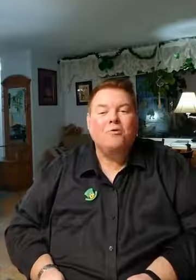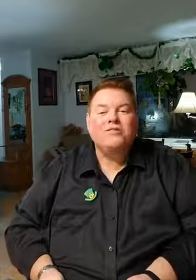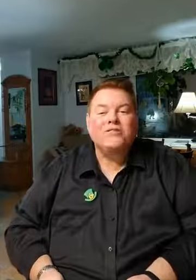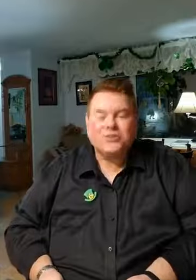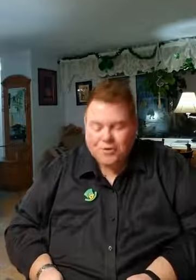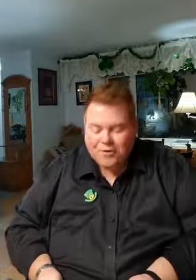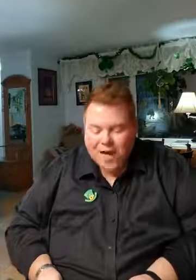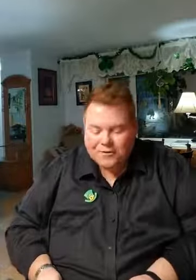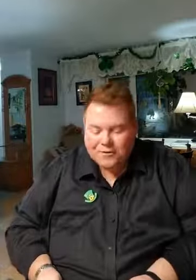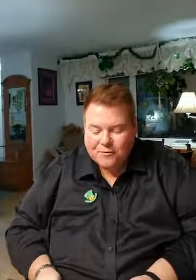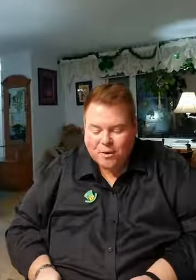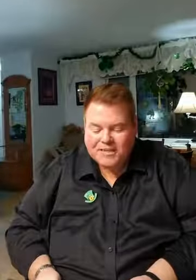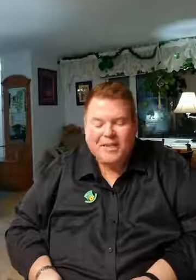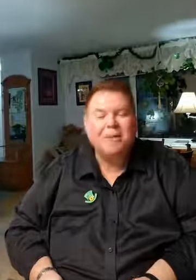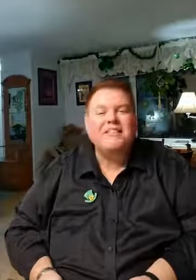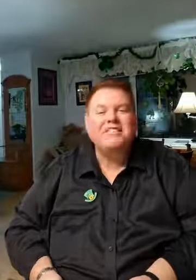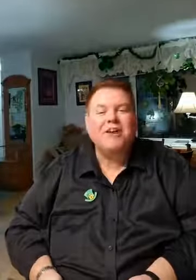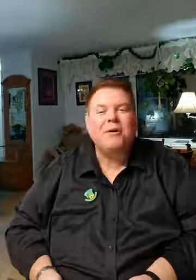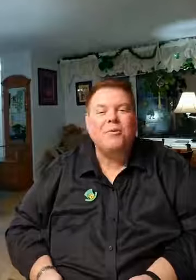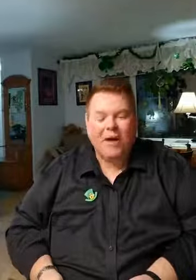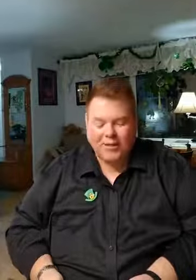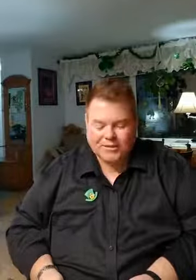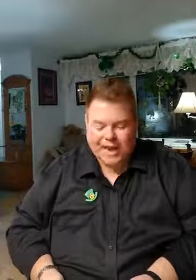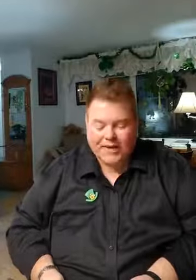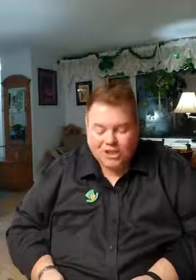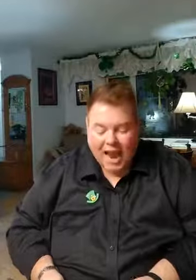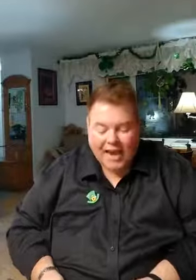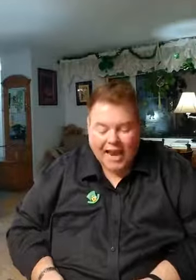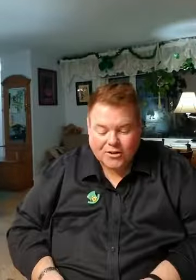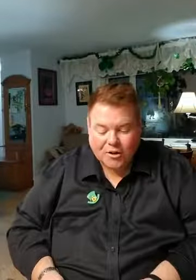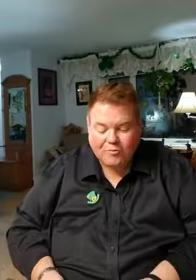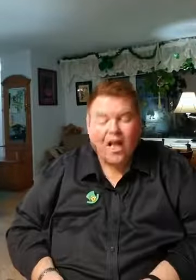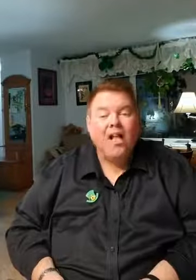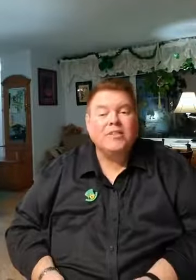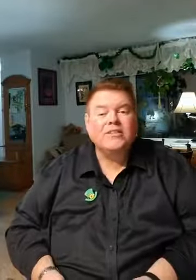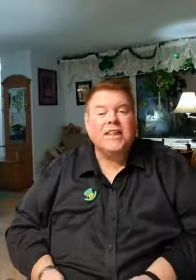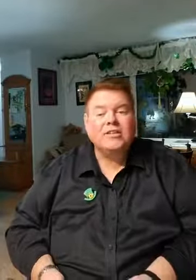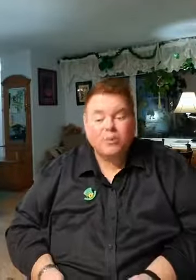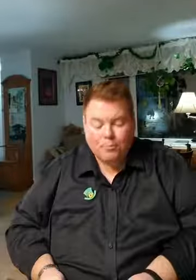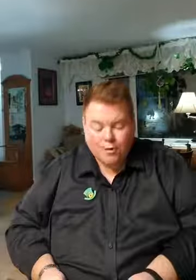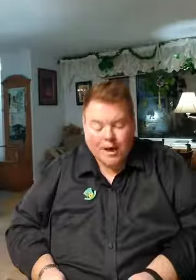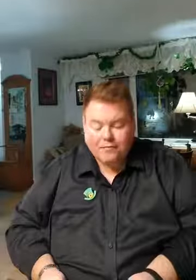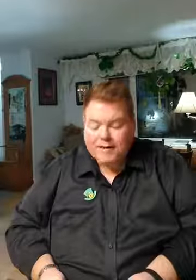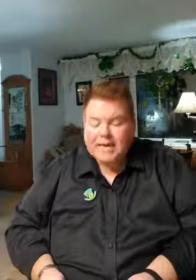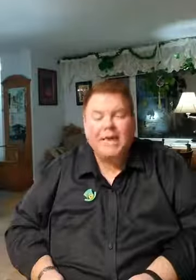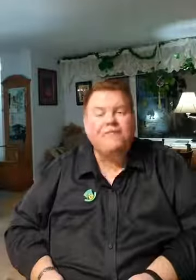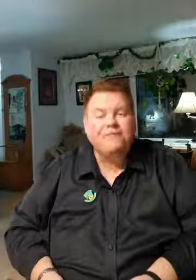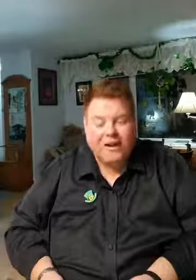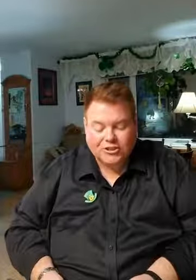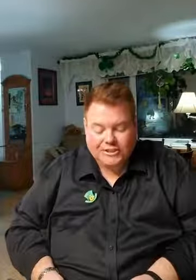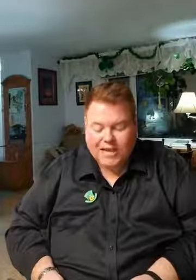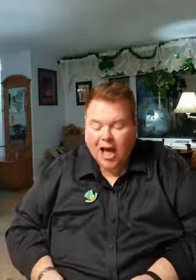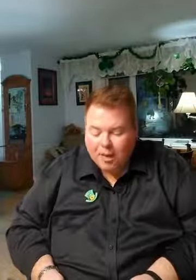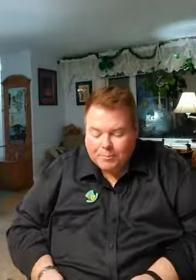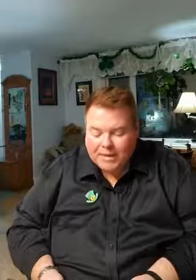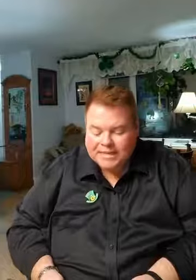in 2014 by Sarah Bareilles and Jack Antonoff, the selection Brave is an infectious, upbeat